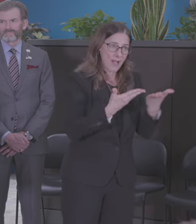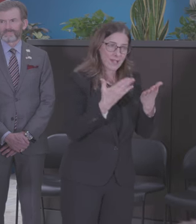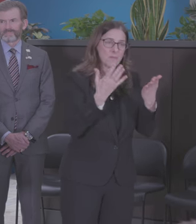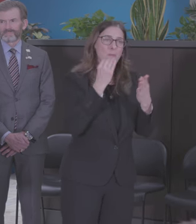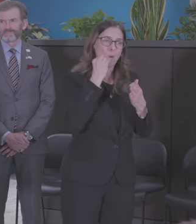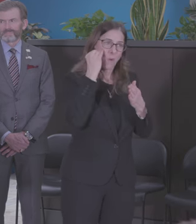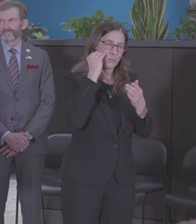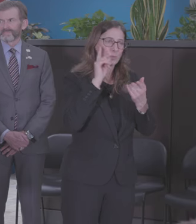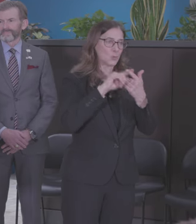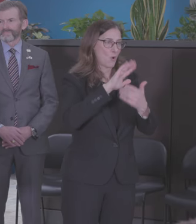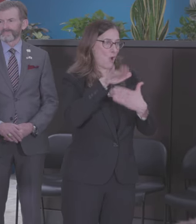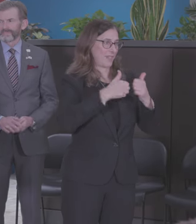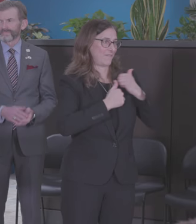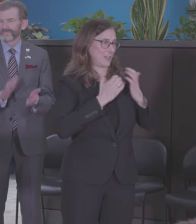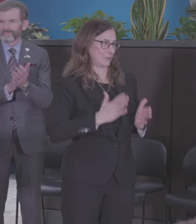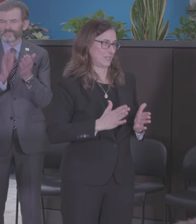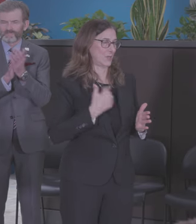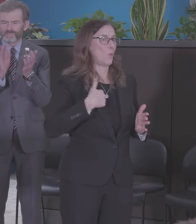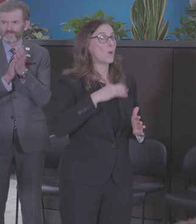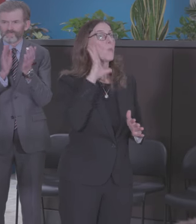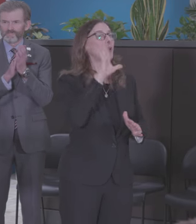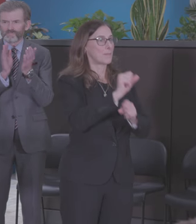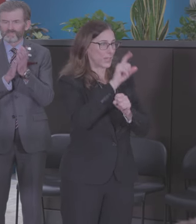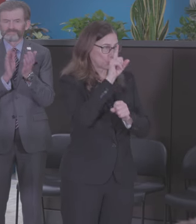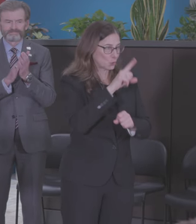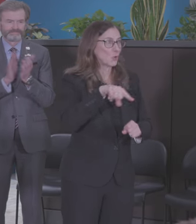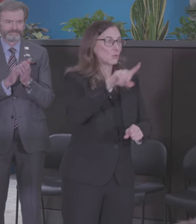can actually have a home to go to.